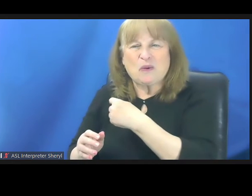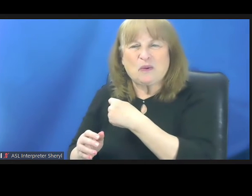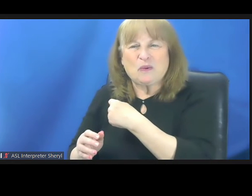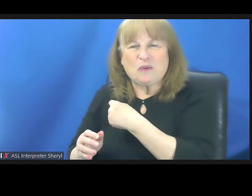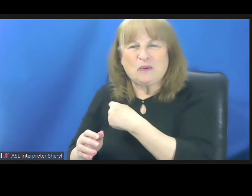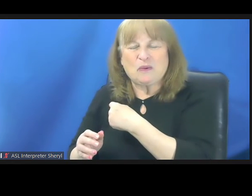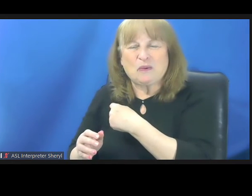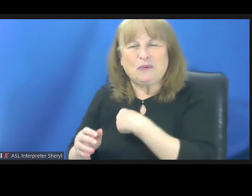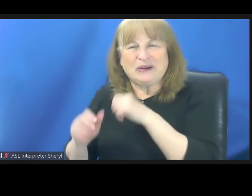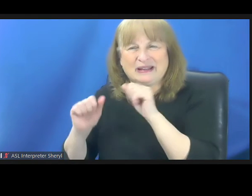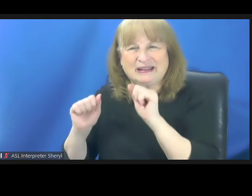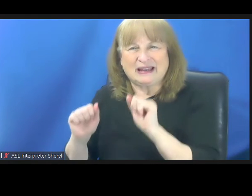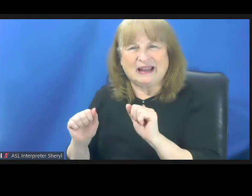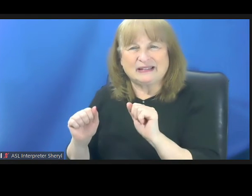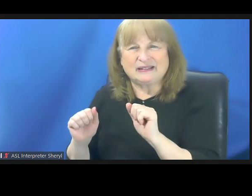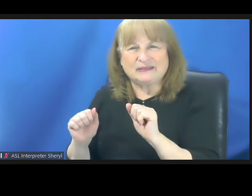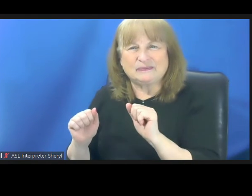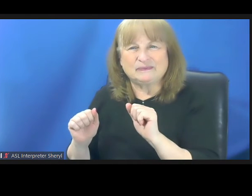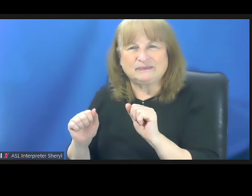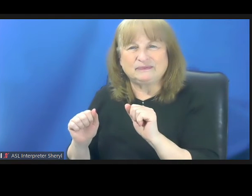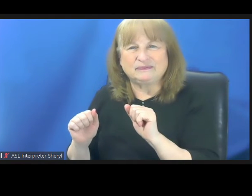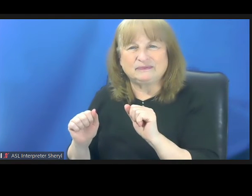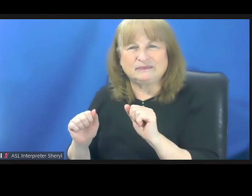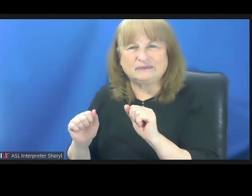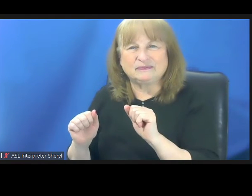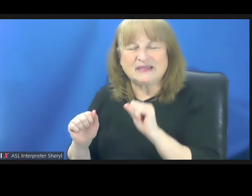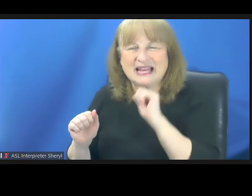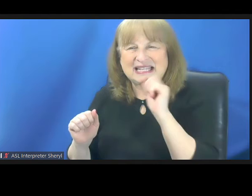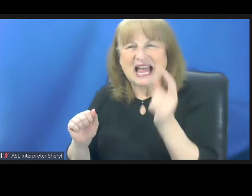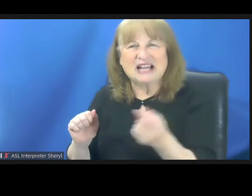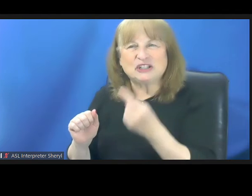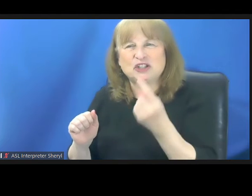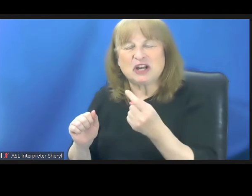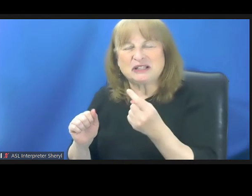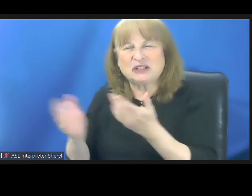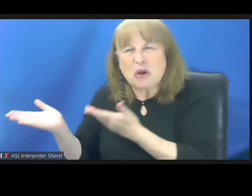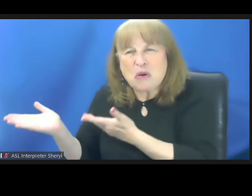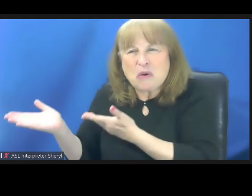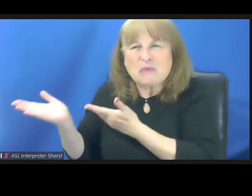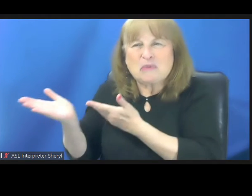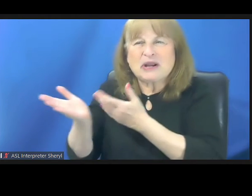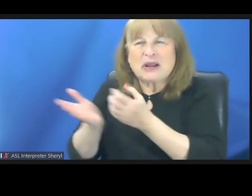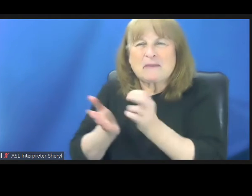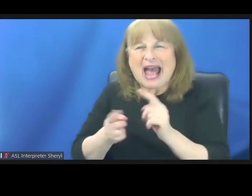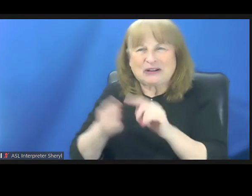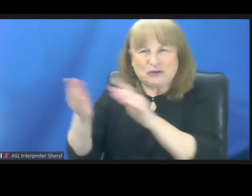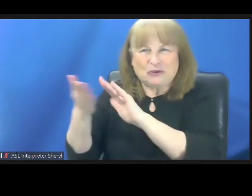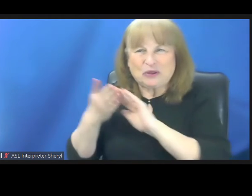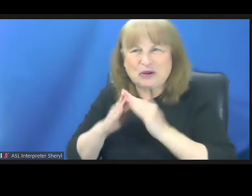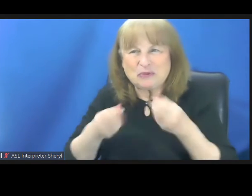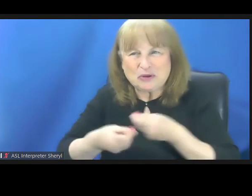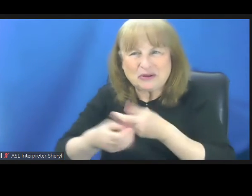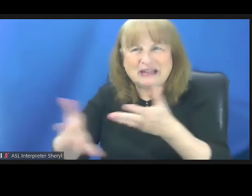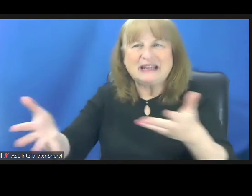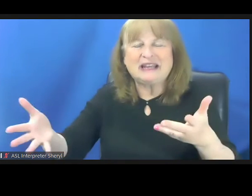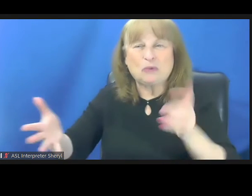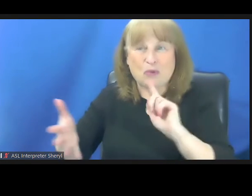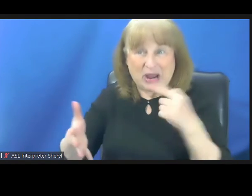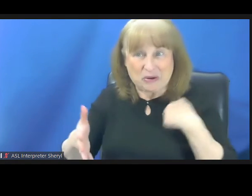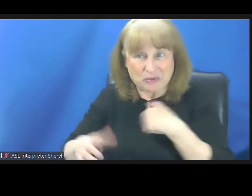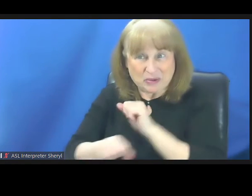we're able to not just bring it back to the communities that we worked in,